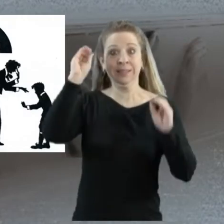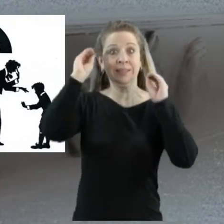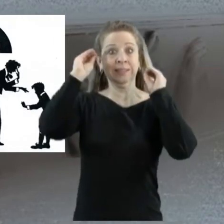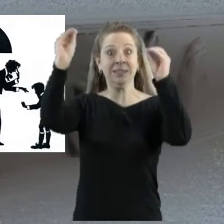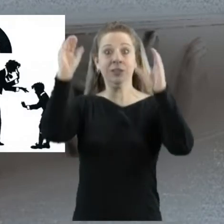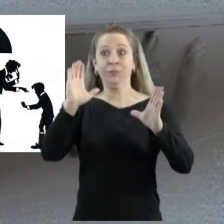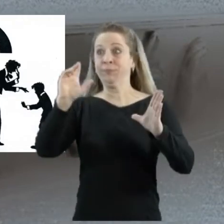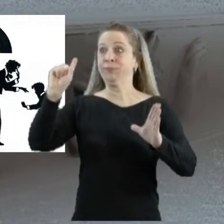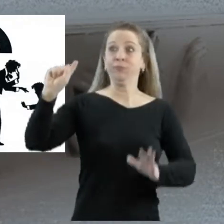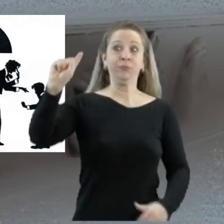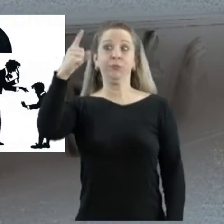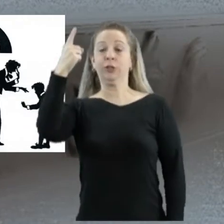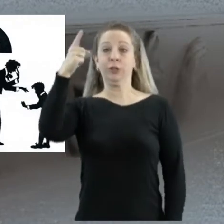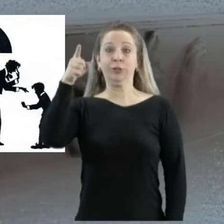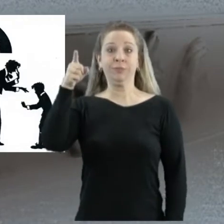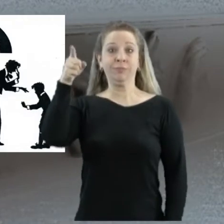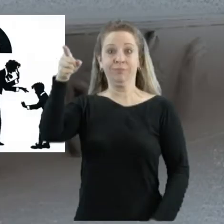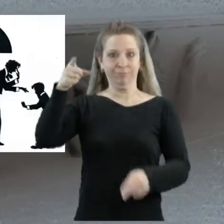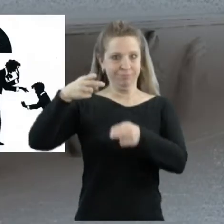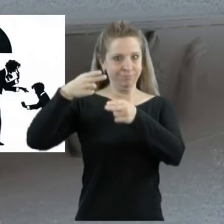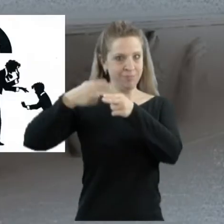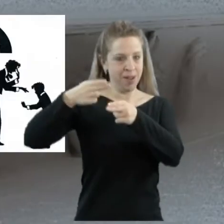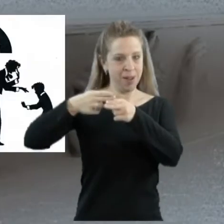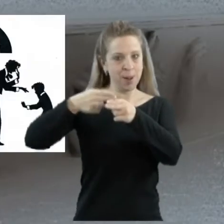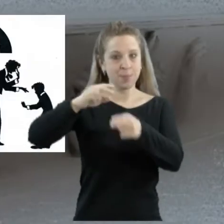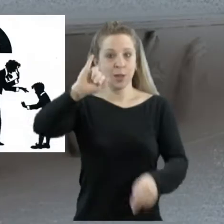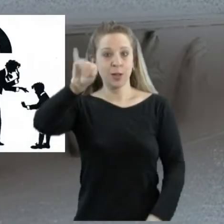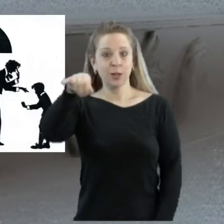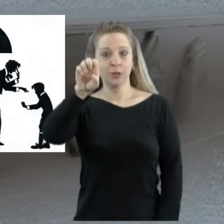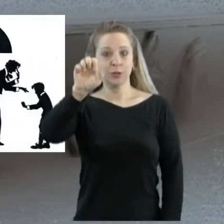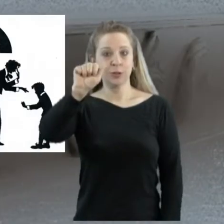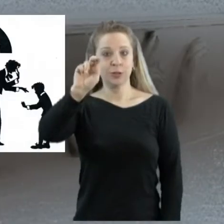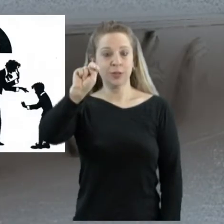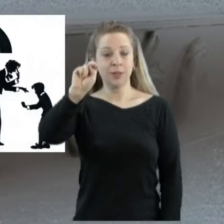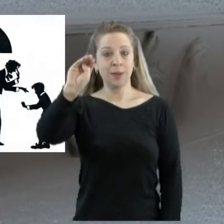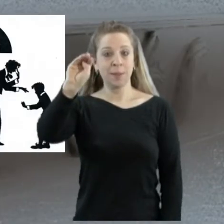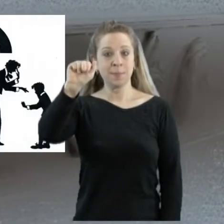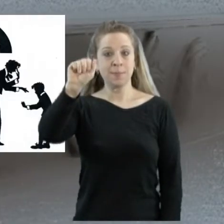Clerc's first teacher was Jean Massot.